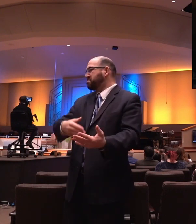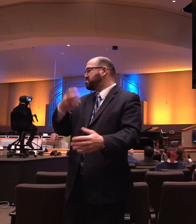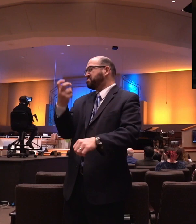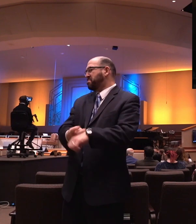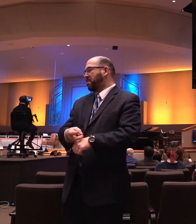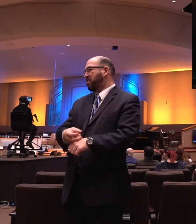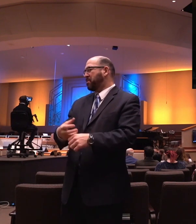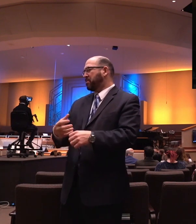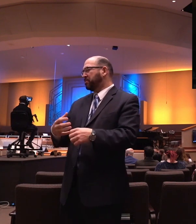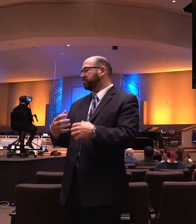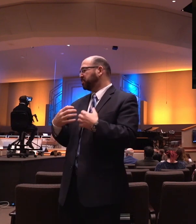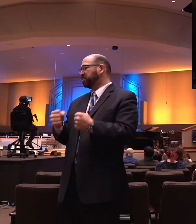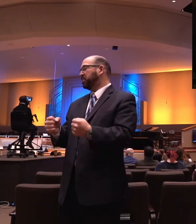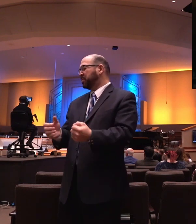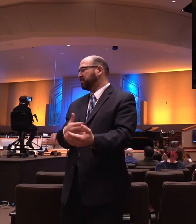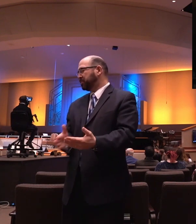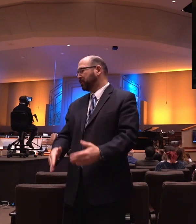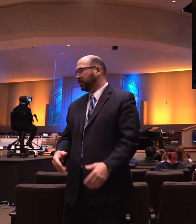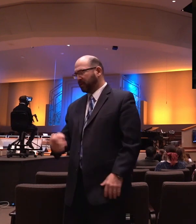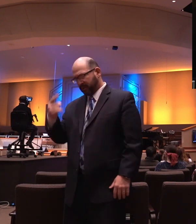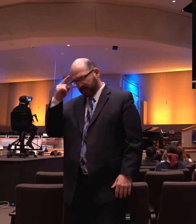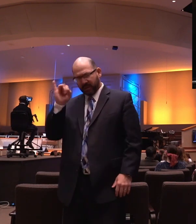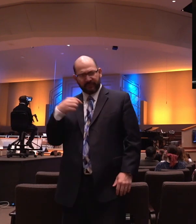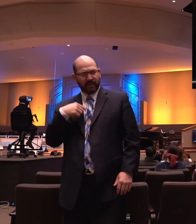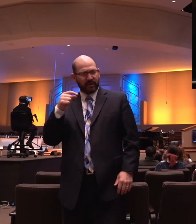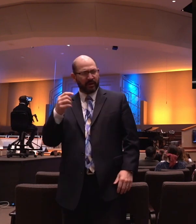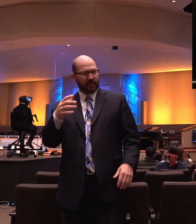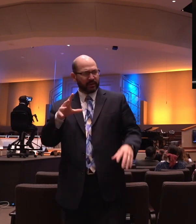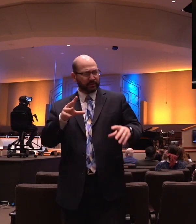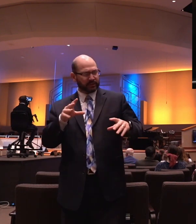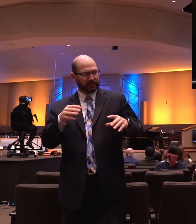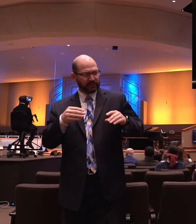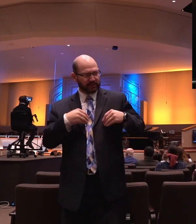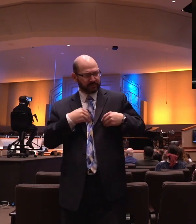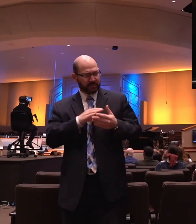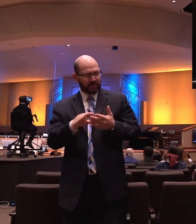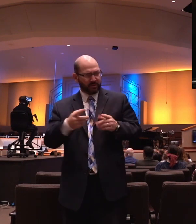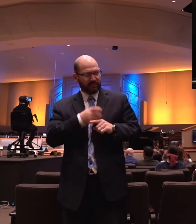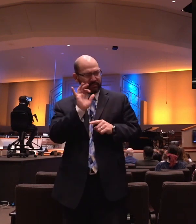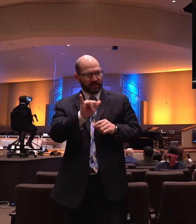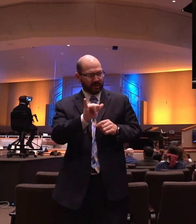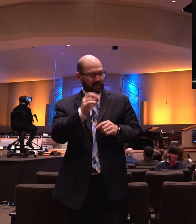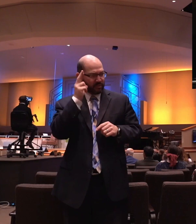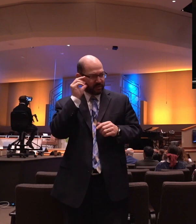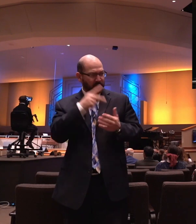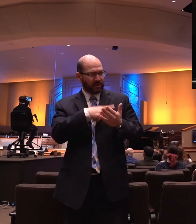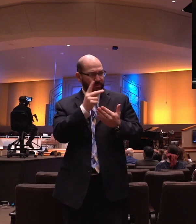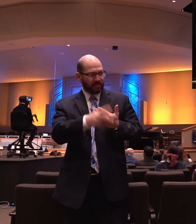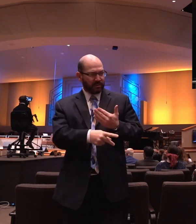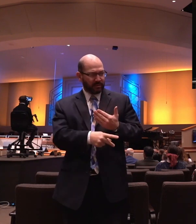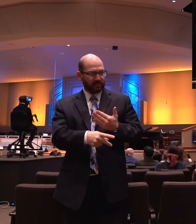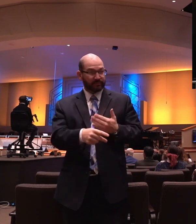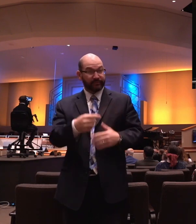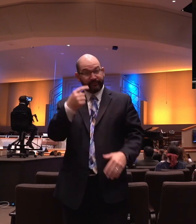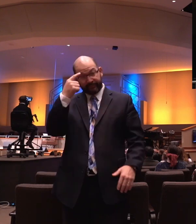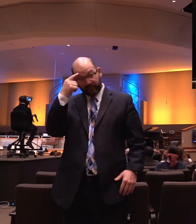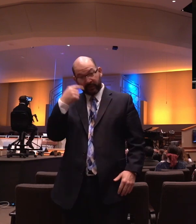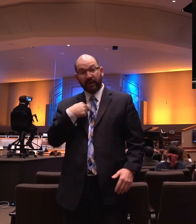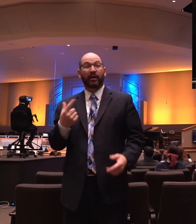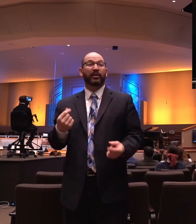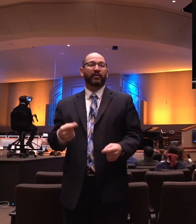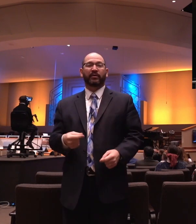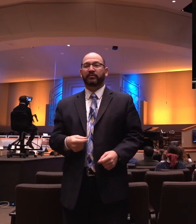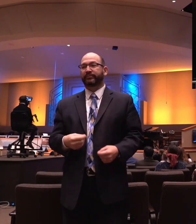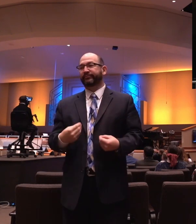And I'm thinking, great. If I got a card from a radio station like that, I'm fairly certain what I did,